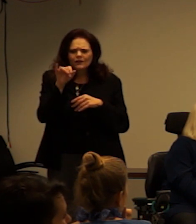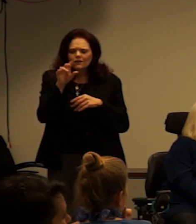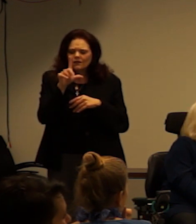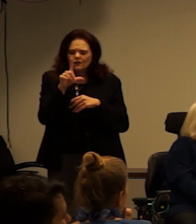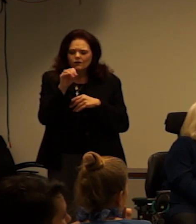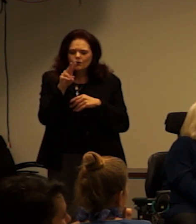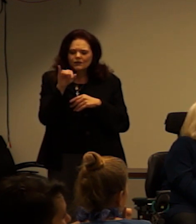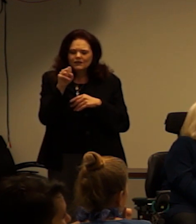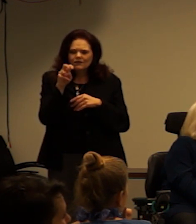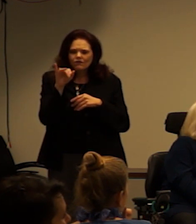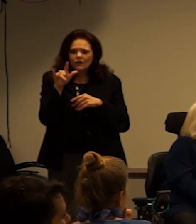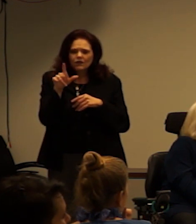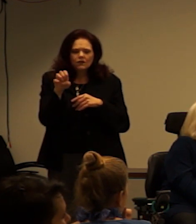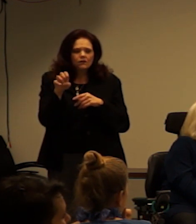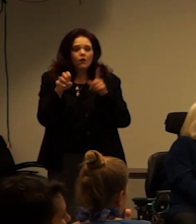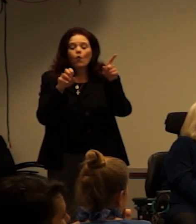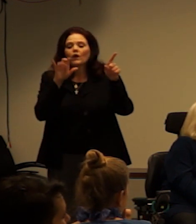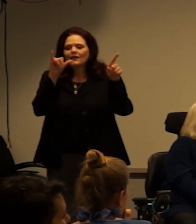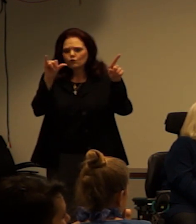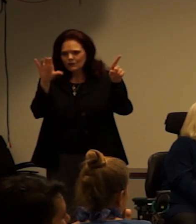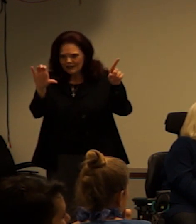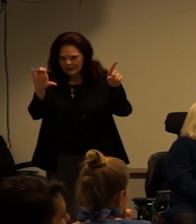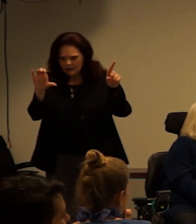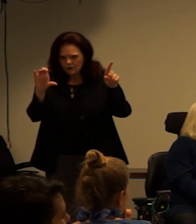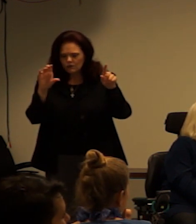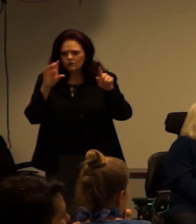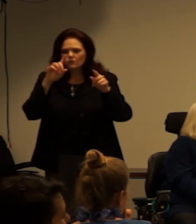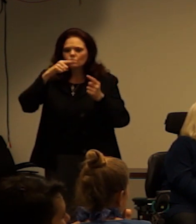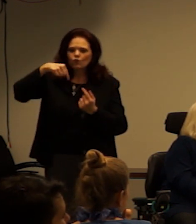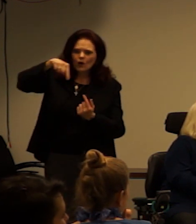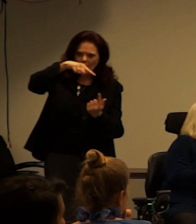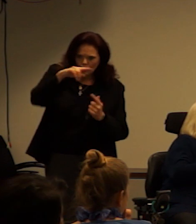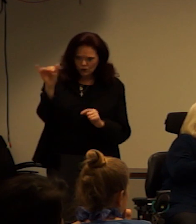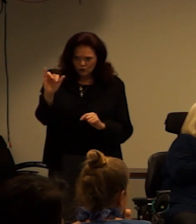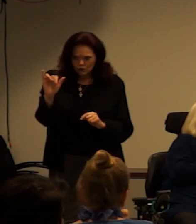Anyway, we've had the Yazoo City tornado too, I remember.